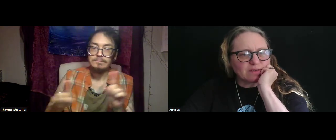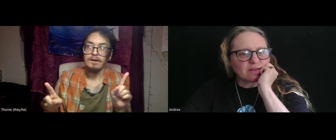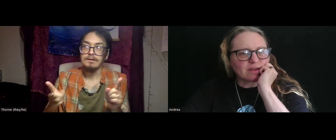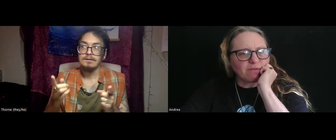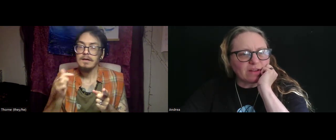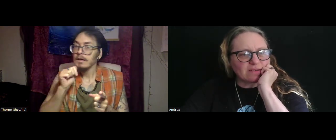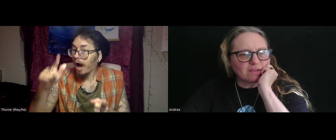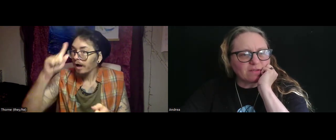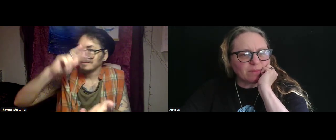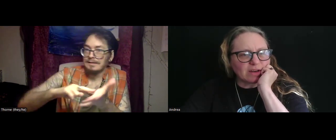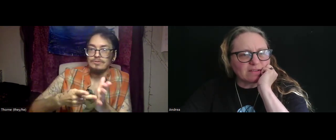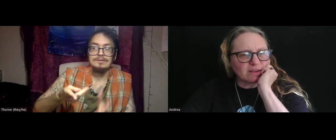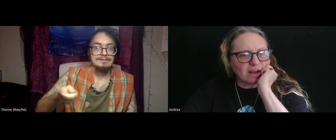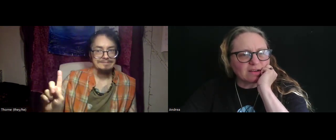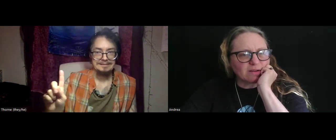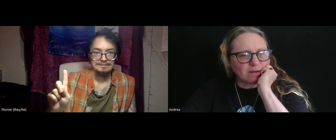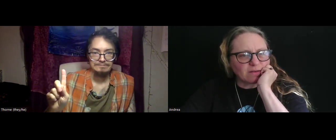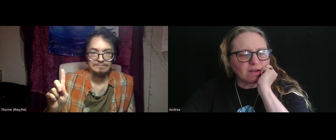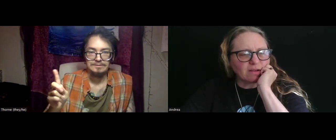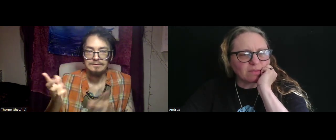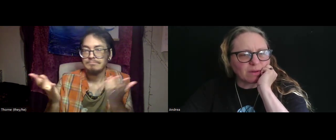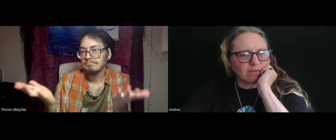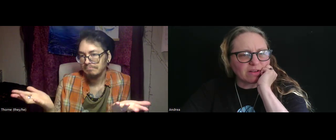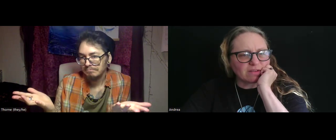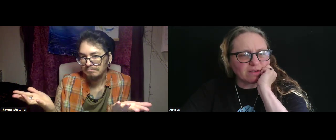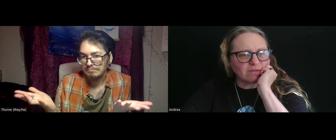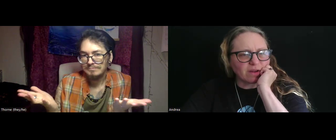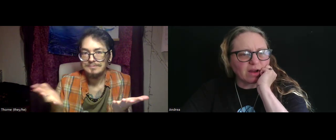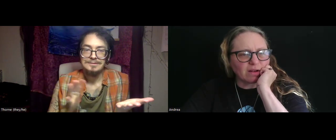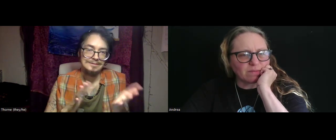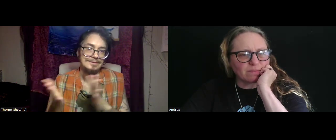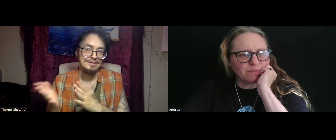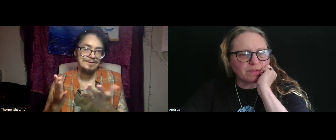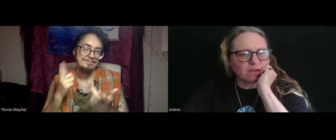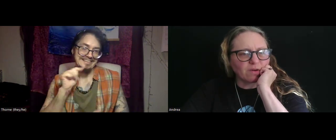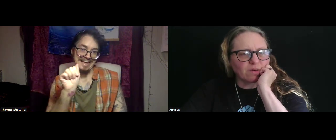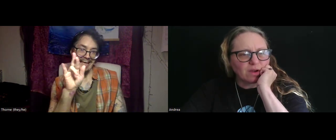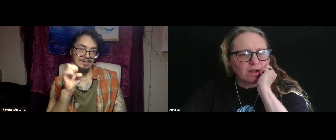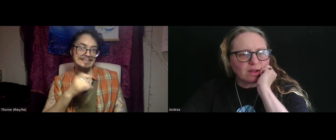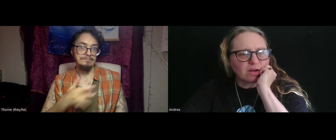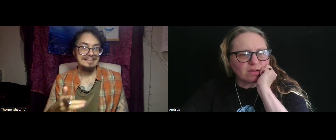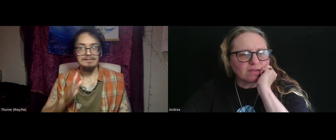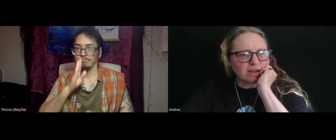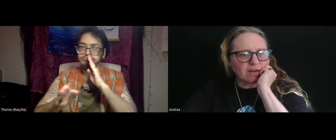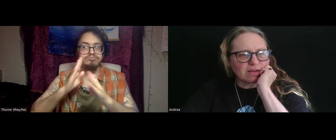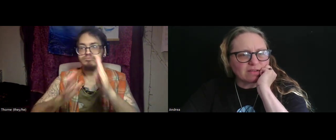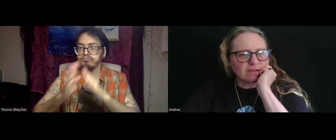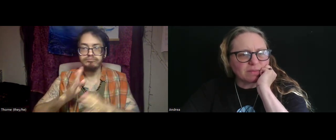seems offensive, but it's not intending to be offensive. So, because it's Aries, it's typically